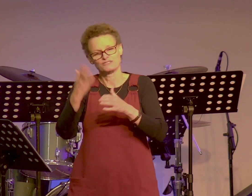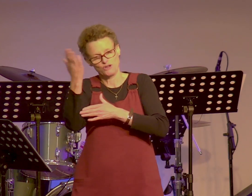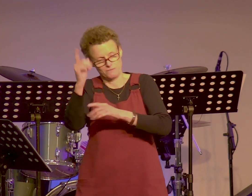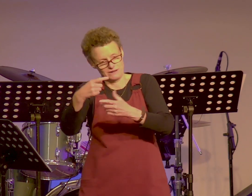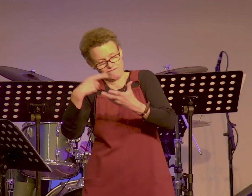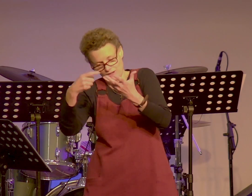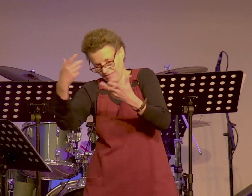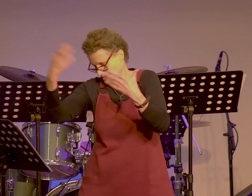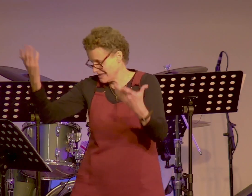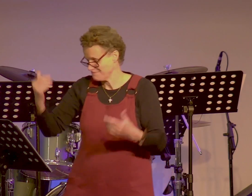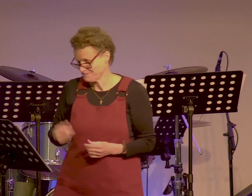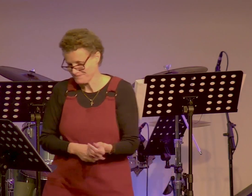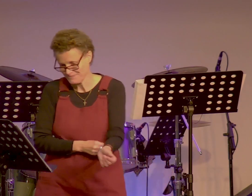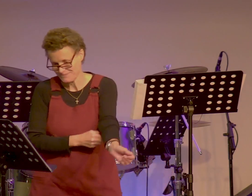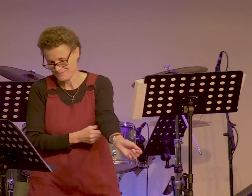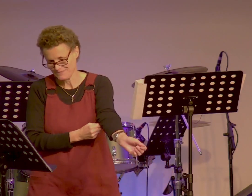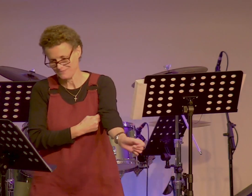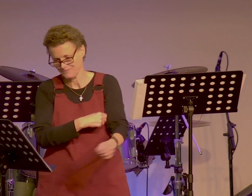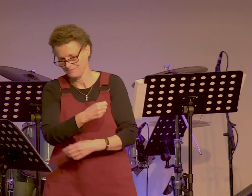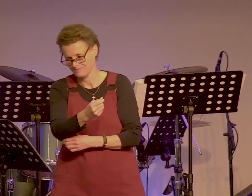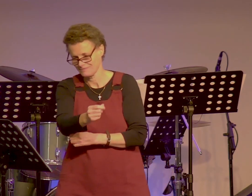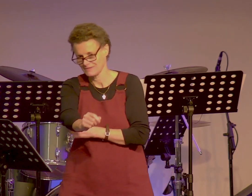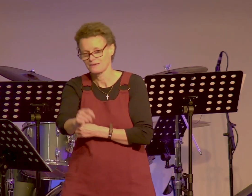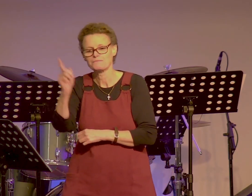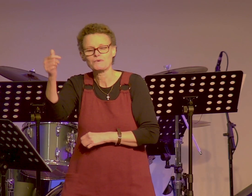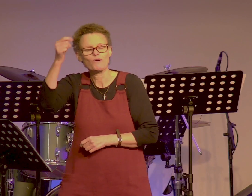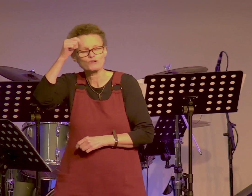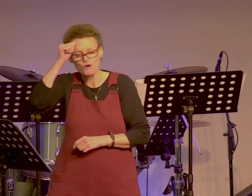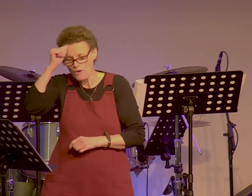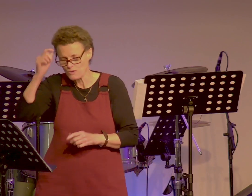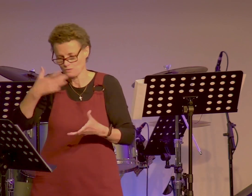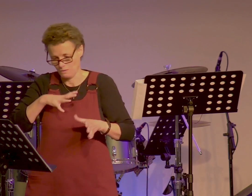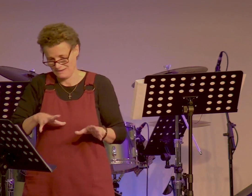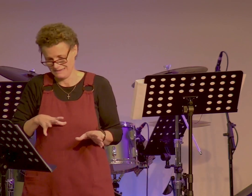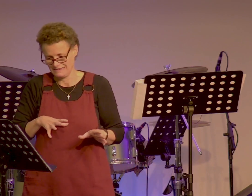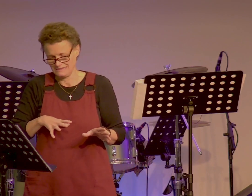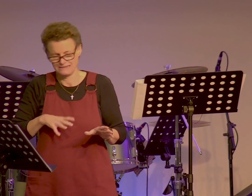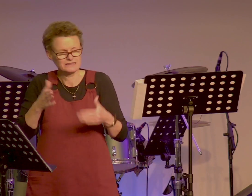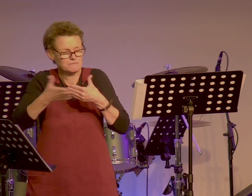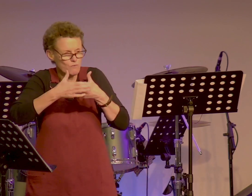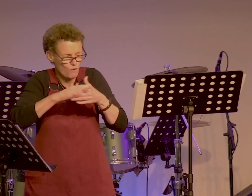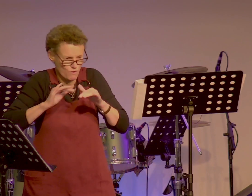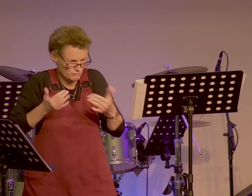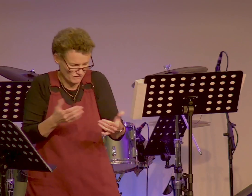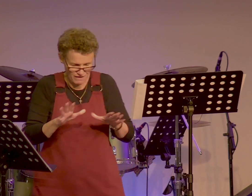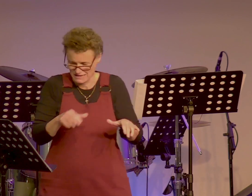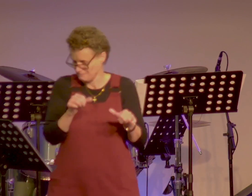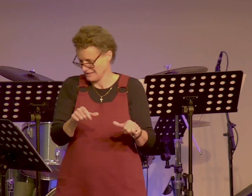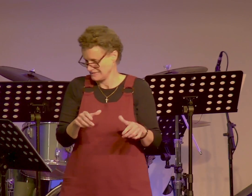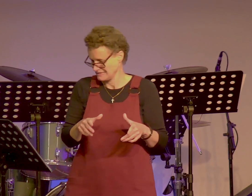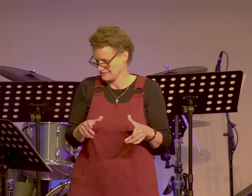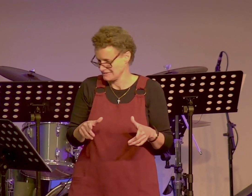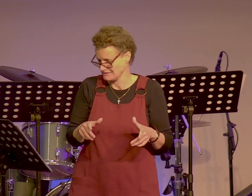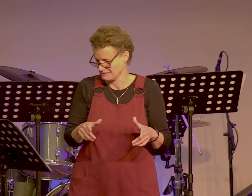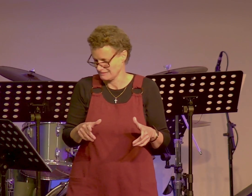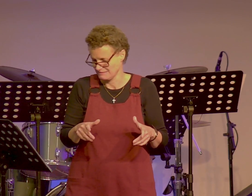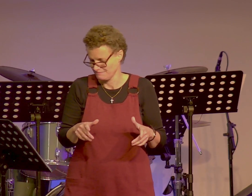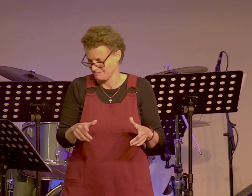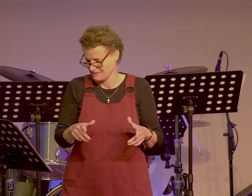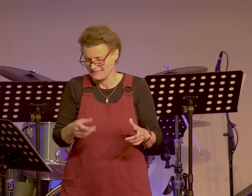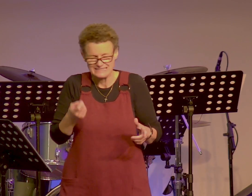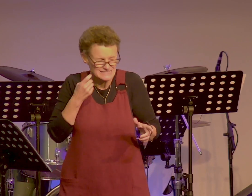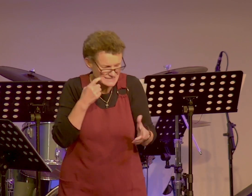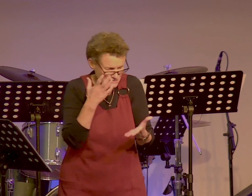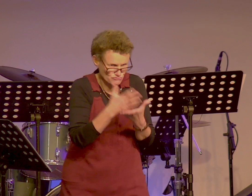I haven't got time to go through that today. That's going to be for another time. But what we need to know, that God